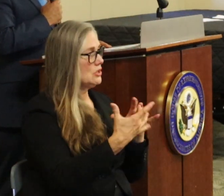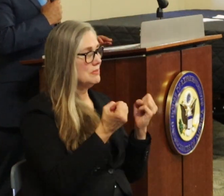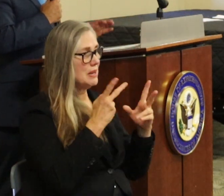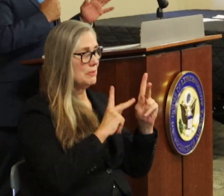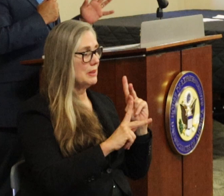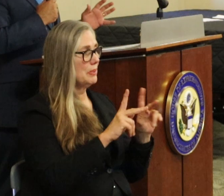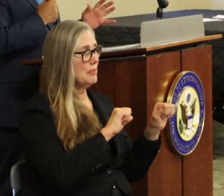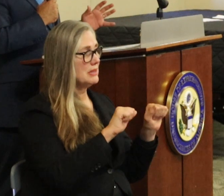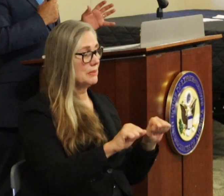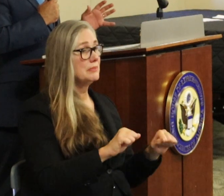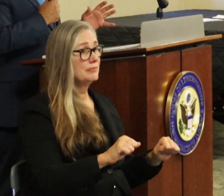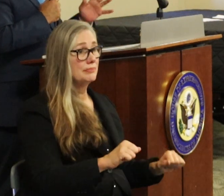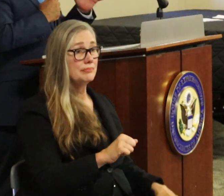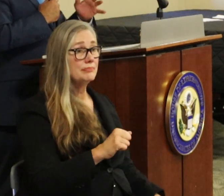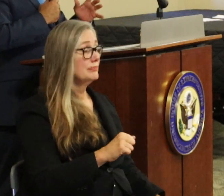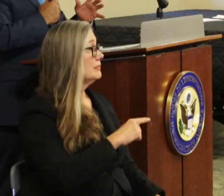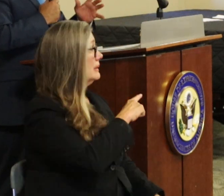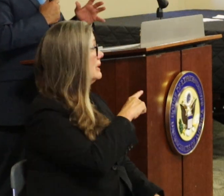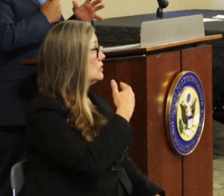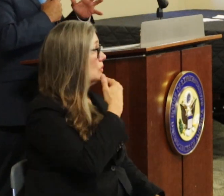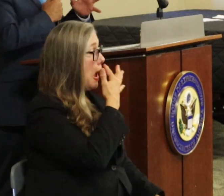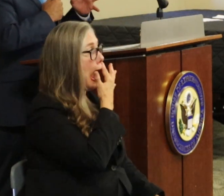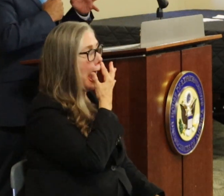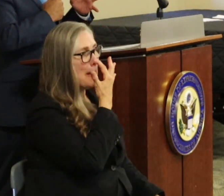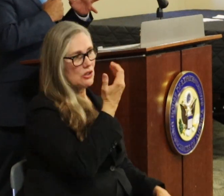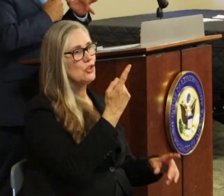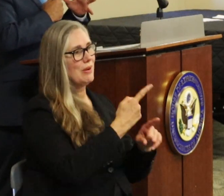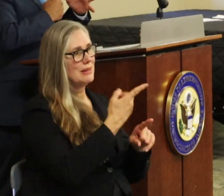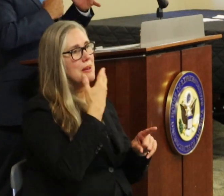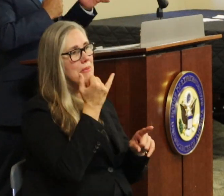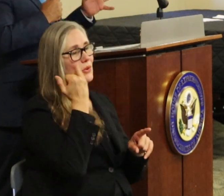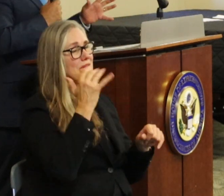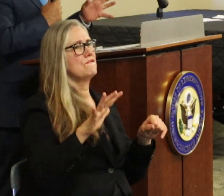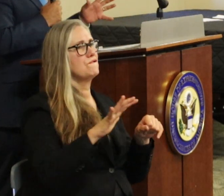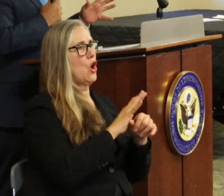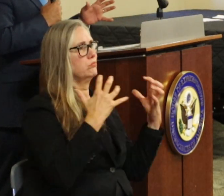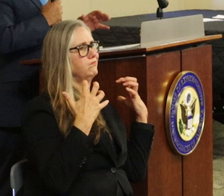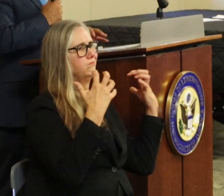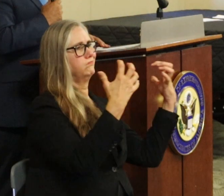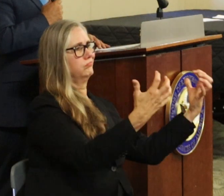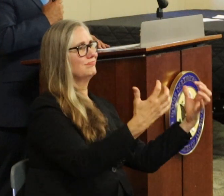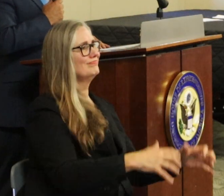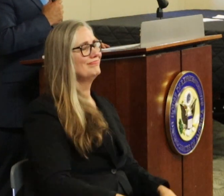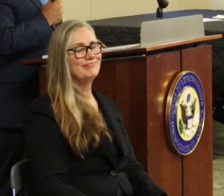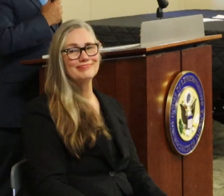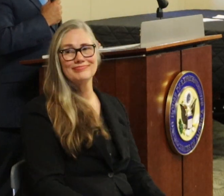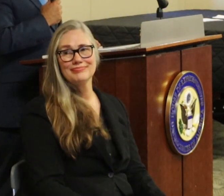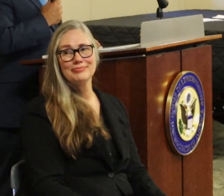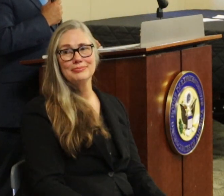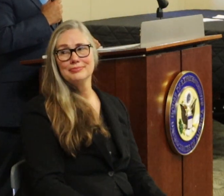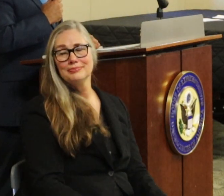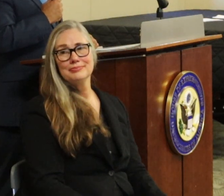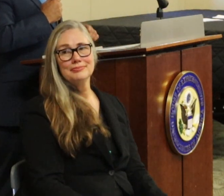as possible. It's a good showing, but you're right. It would be great if it was full to the gills. So thank you for raising